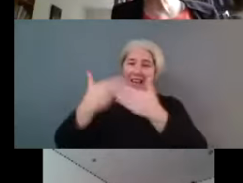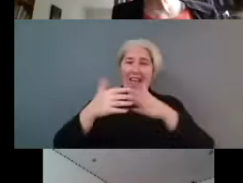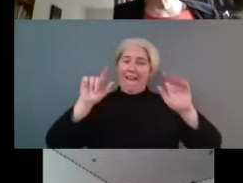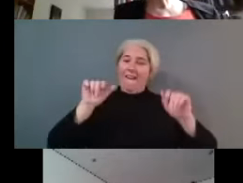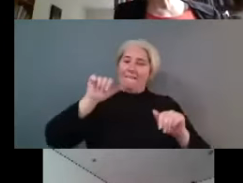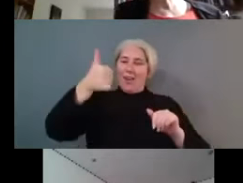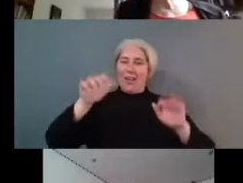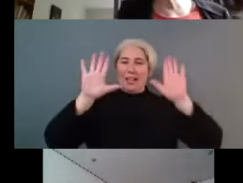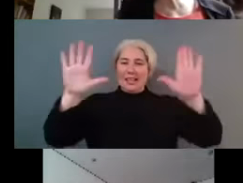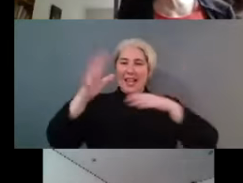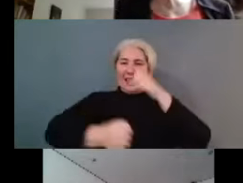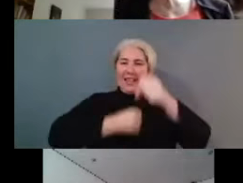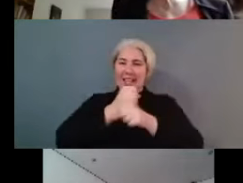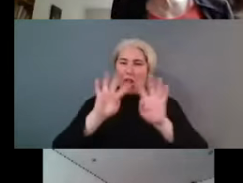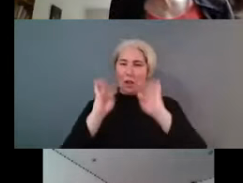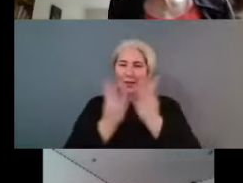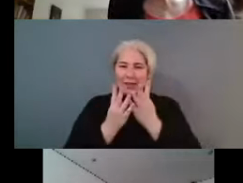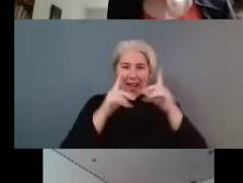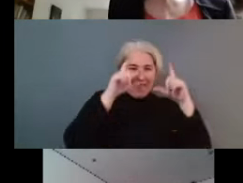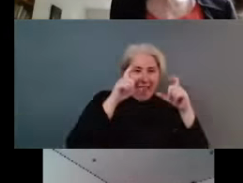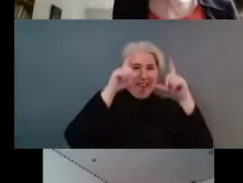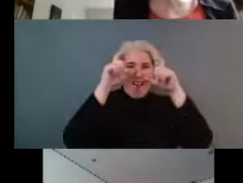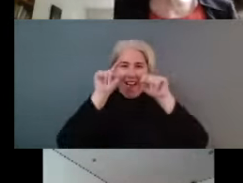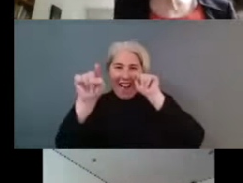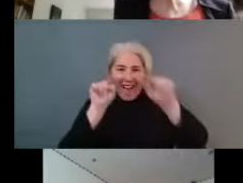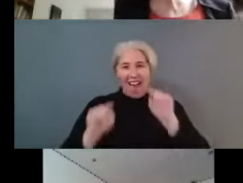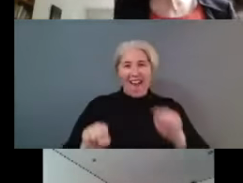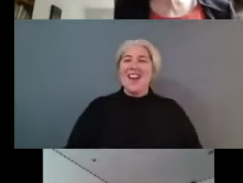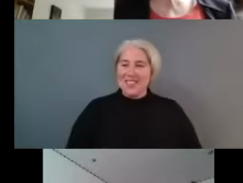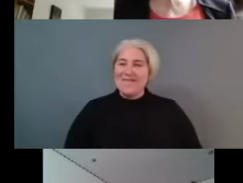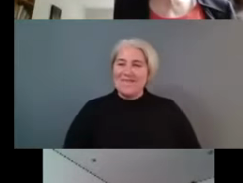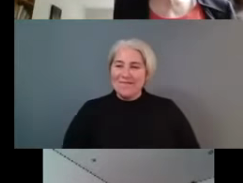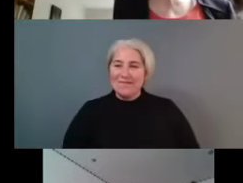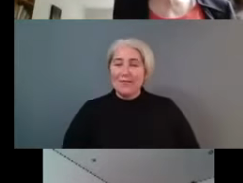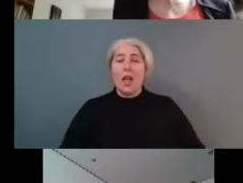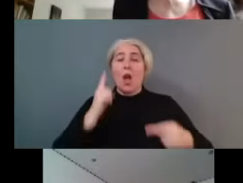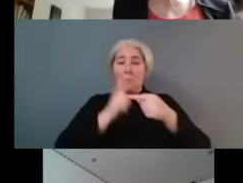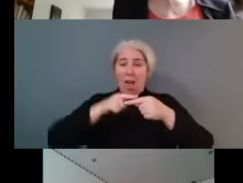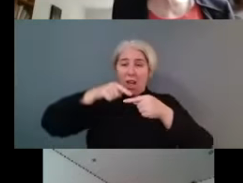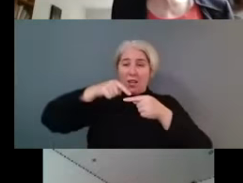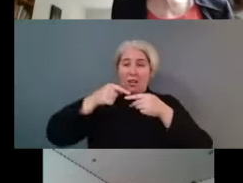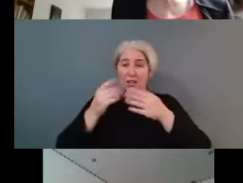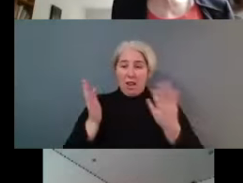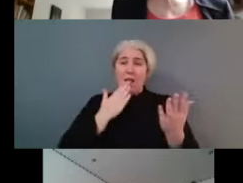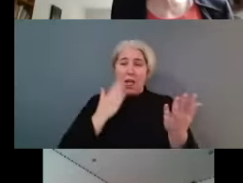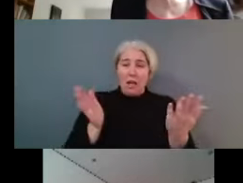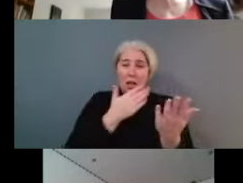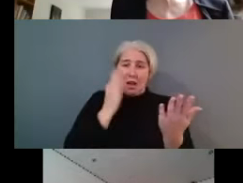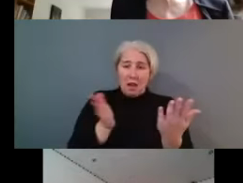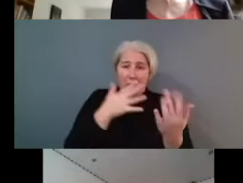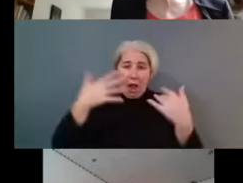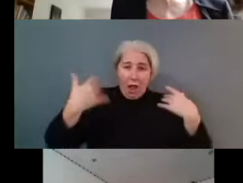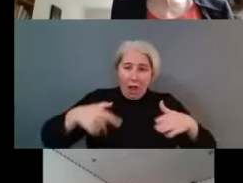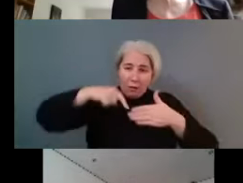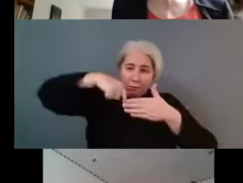also you find information about all the instruments I just mentioned, information about what kind